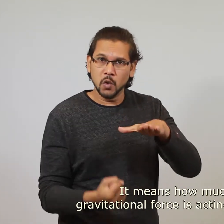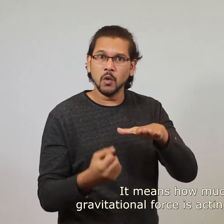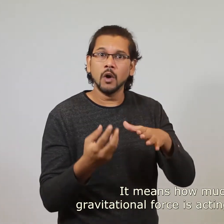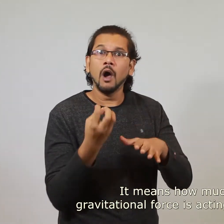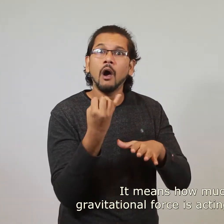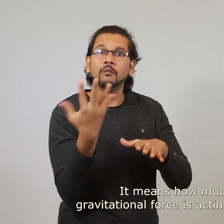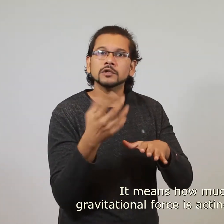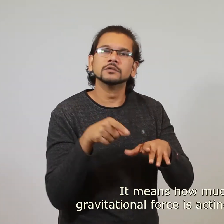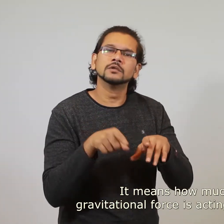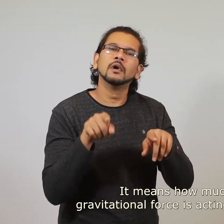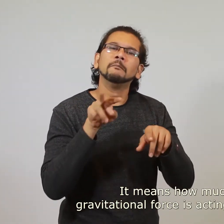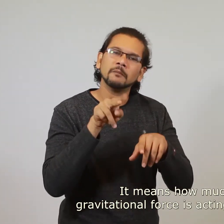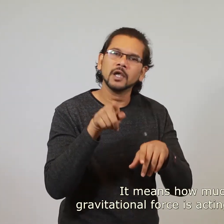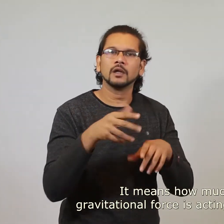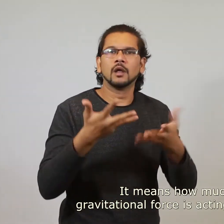is acting on you.